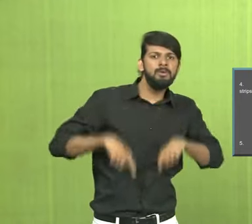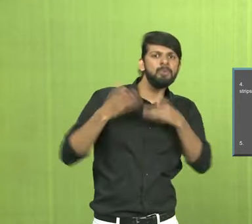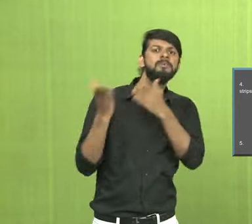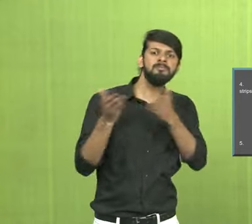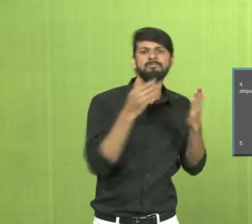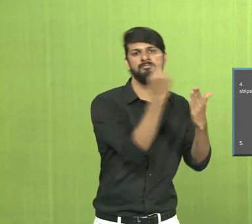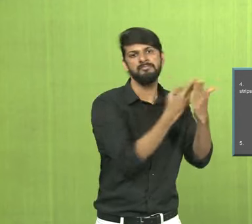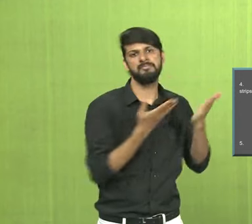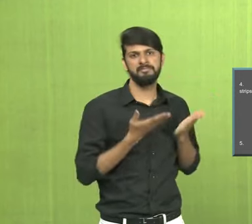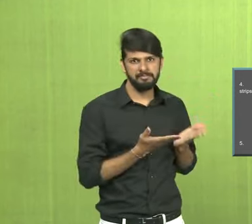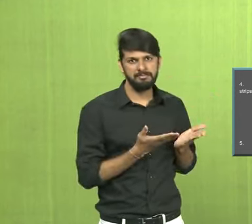and life in general.